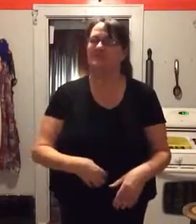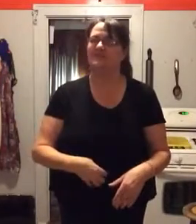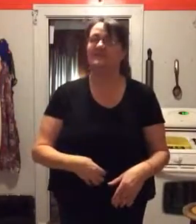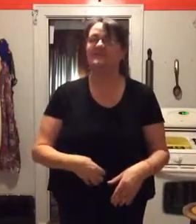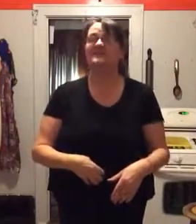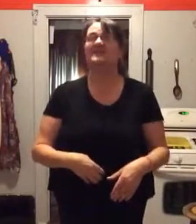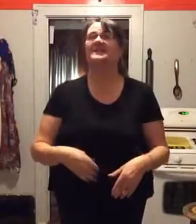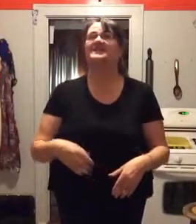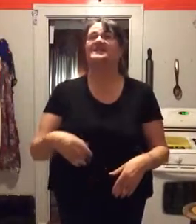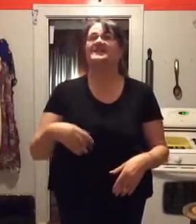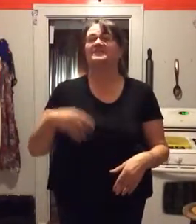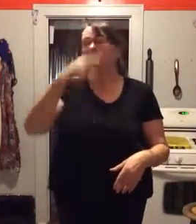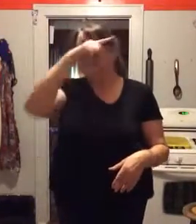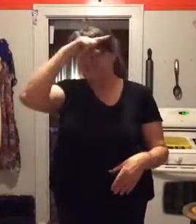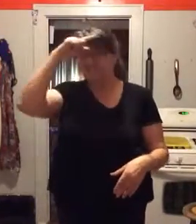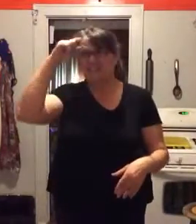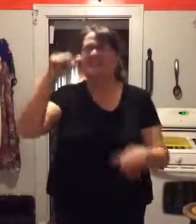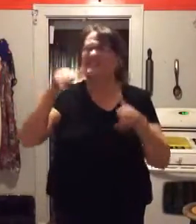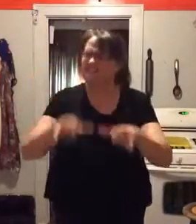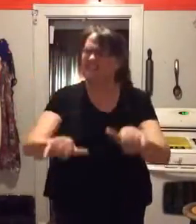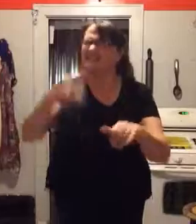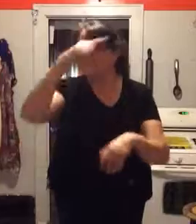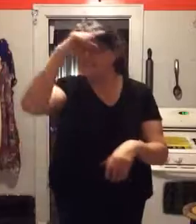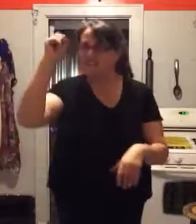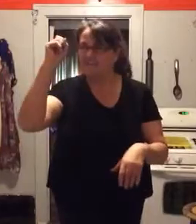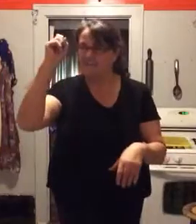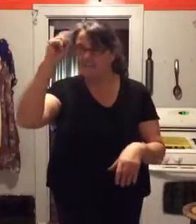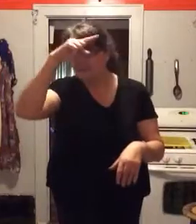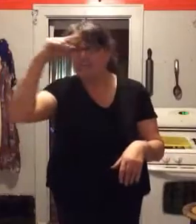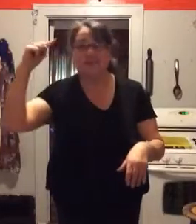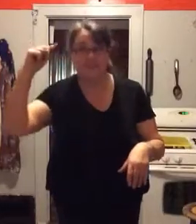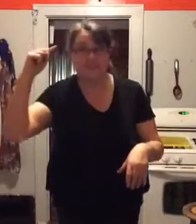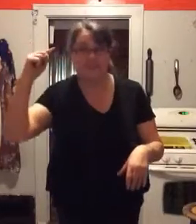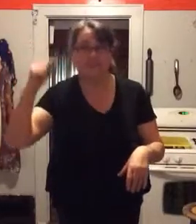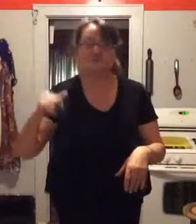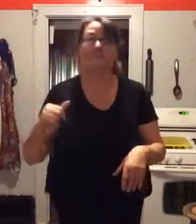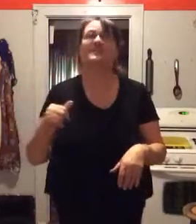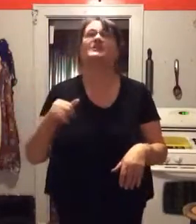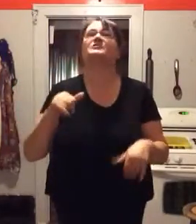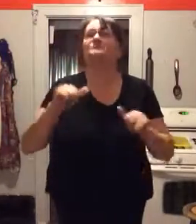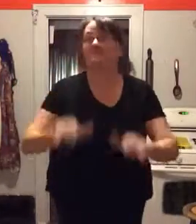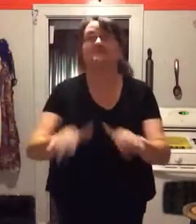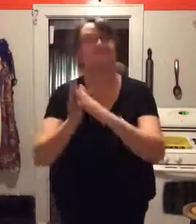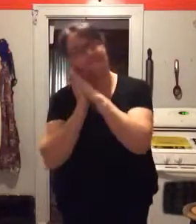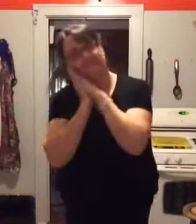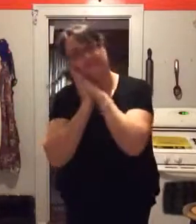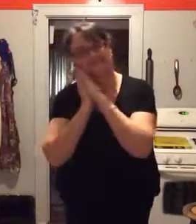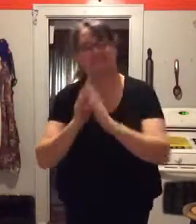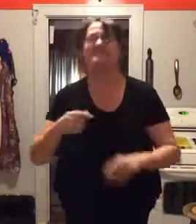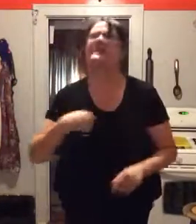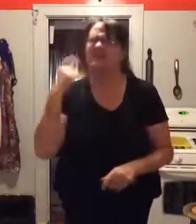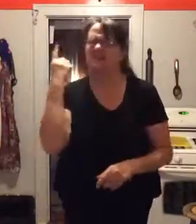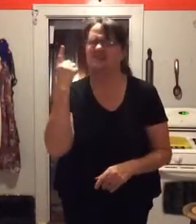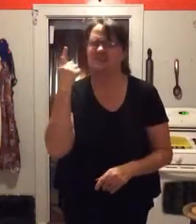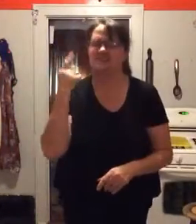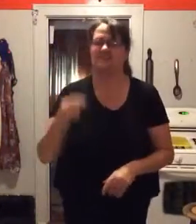When I was young, my family lived in Indonesia for a few years. My mother didn't have